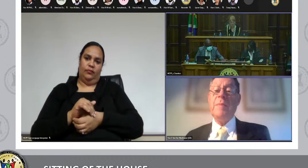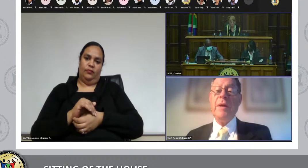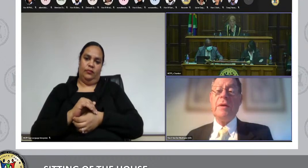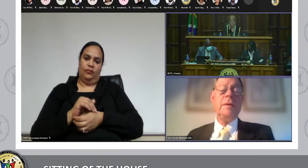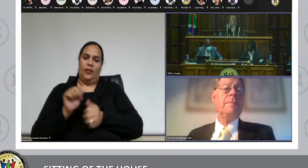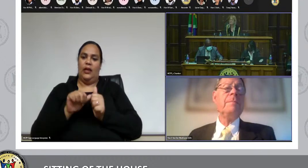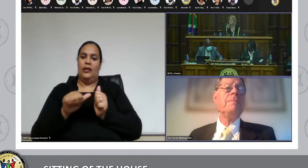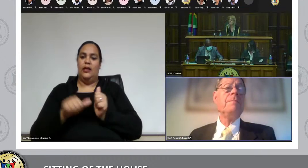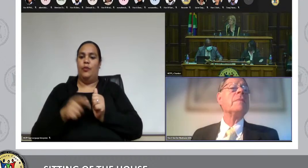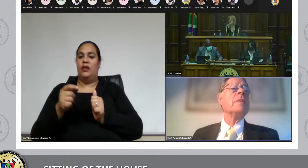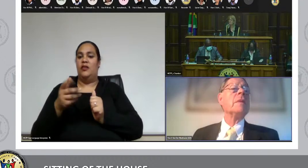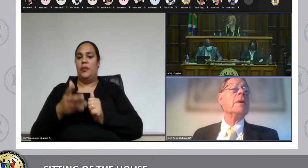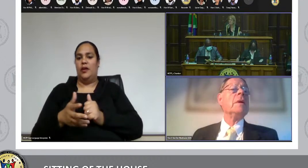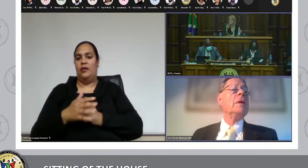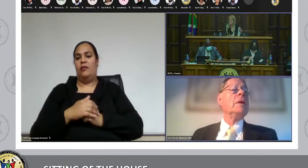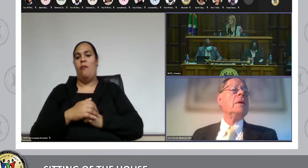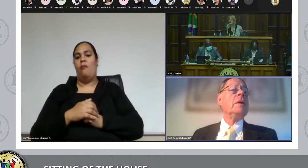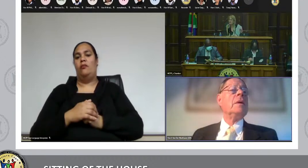Deputy Speaker,